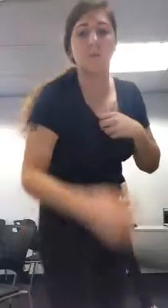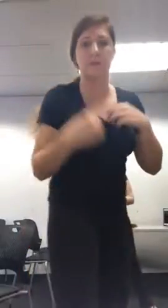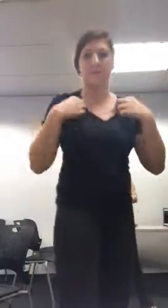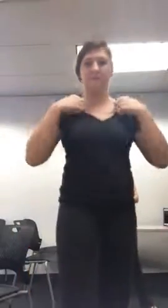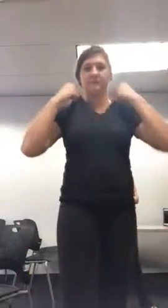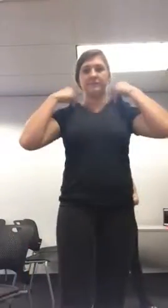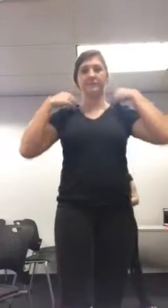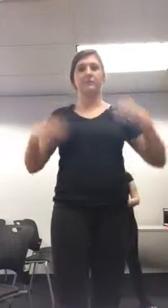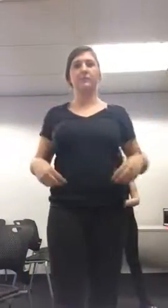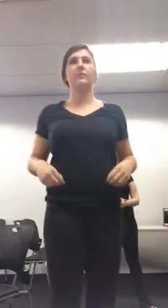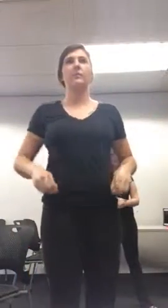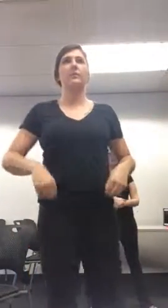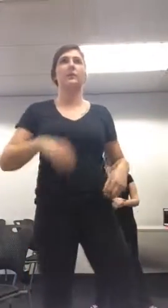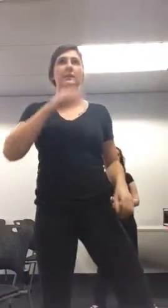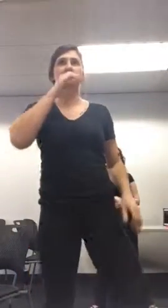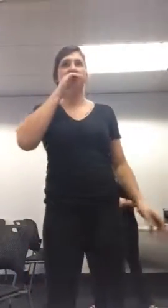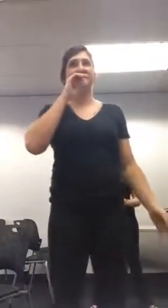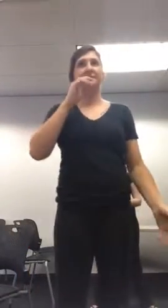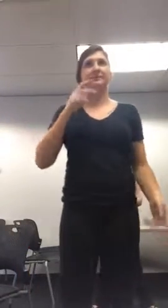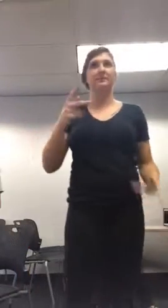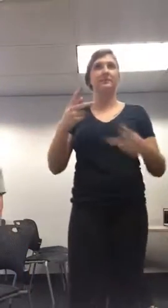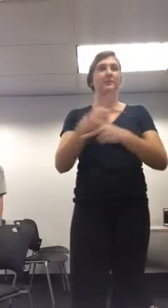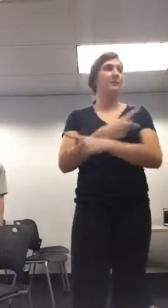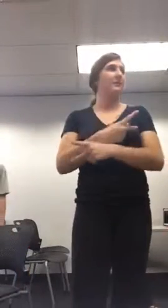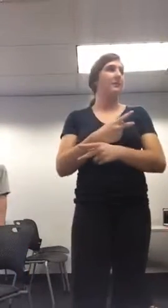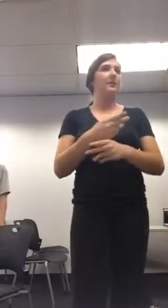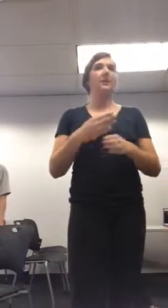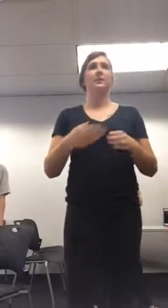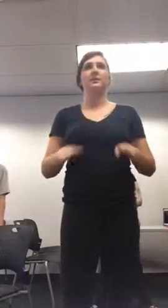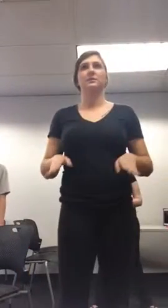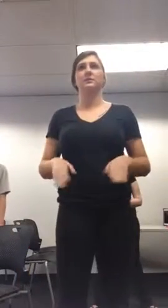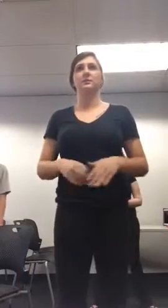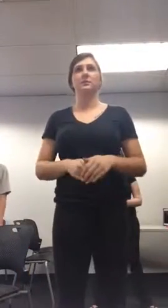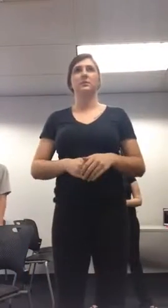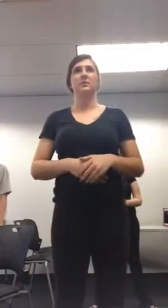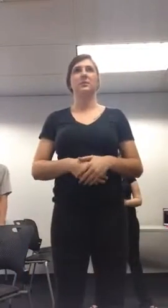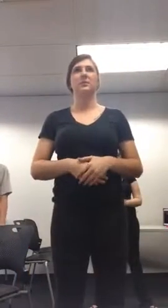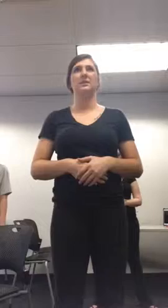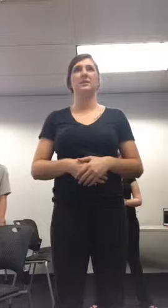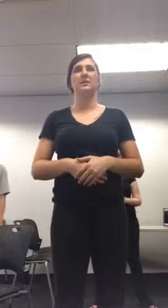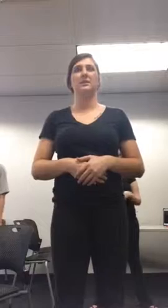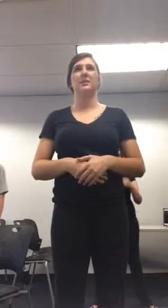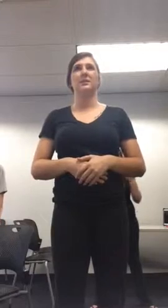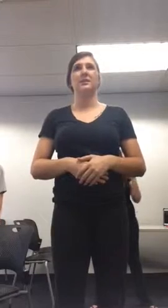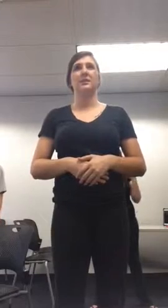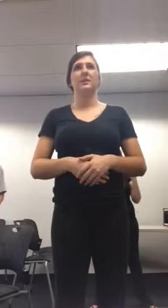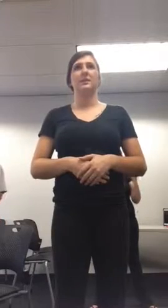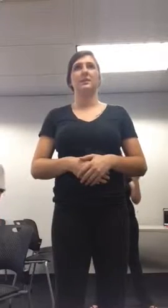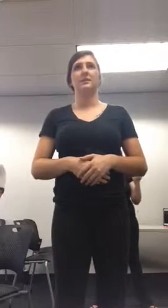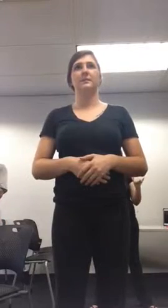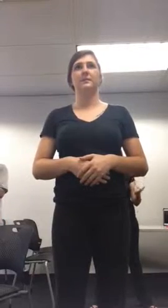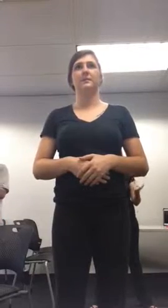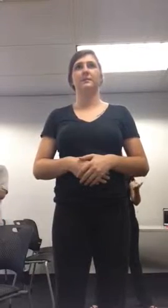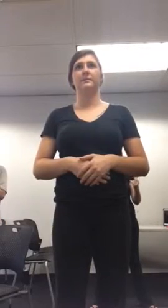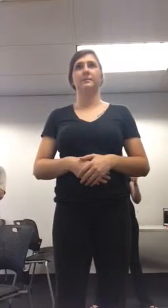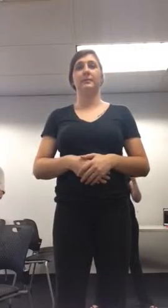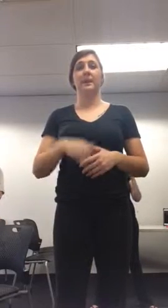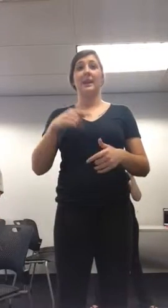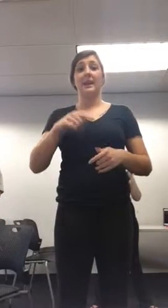Liberty and justice for all. No, liberty and justice for all. This is lesson number 2. In lesson number